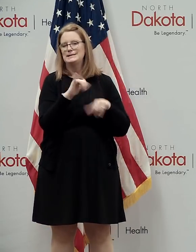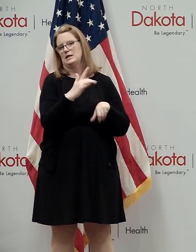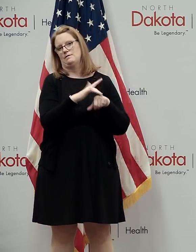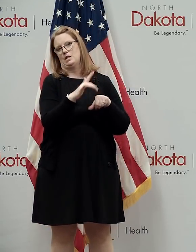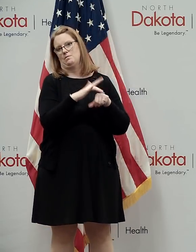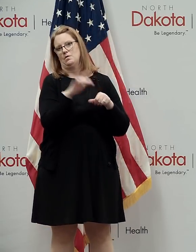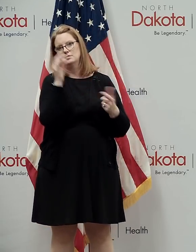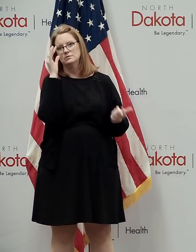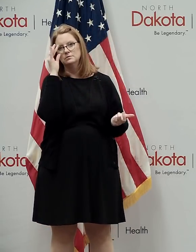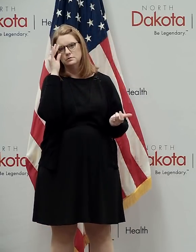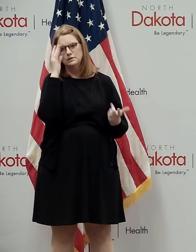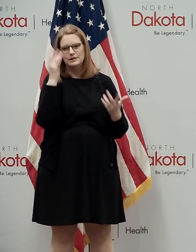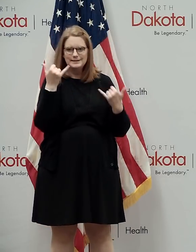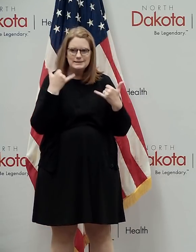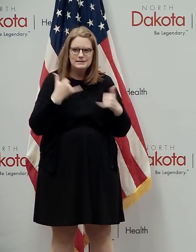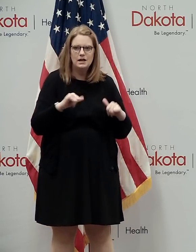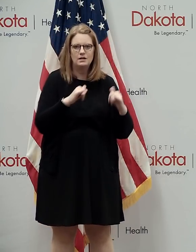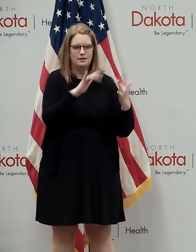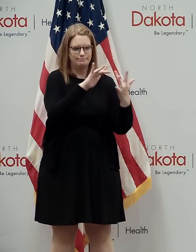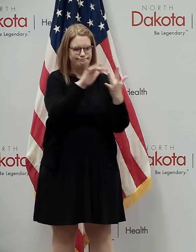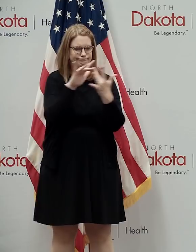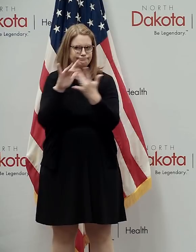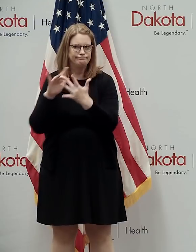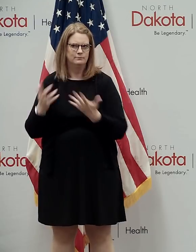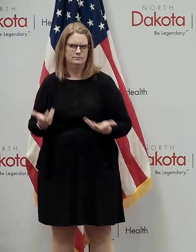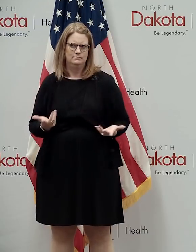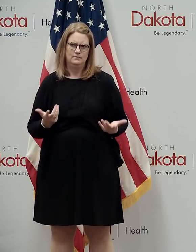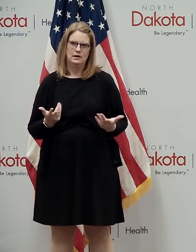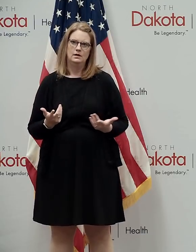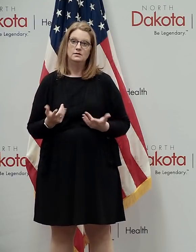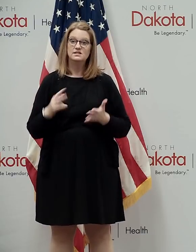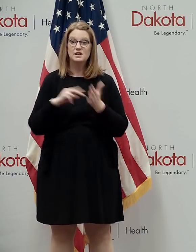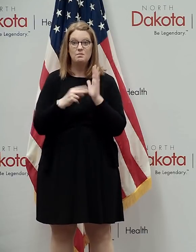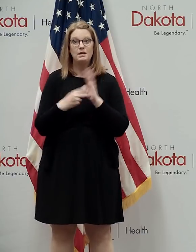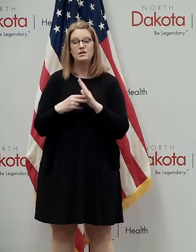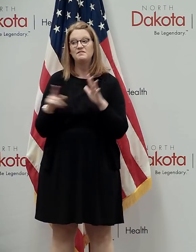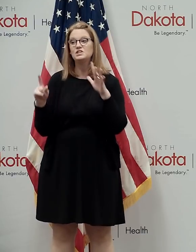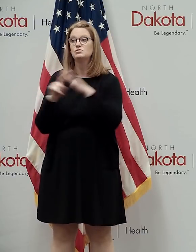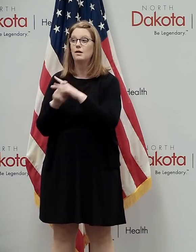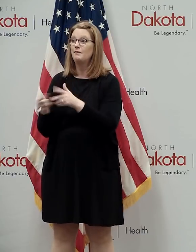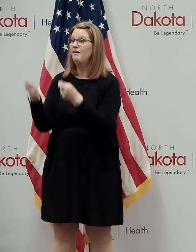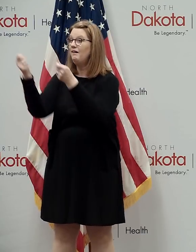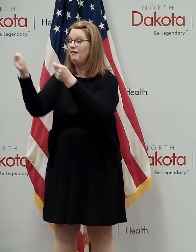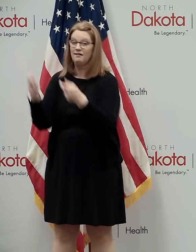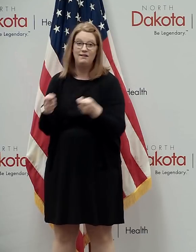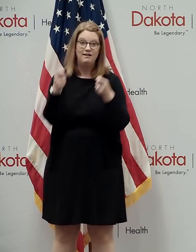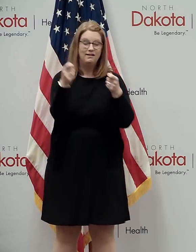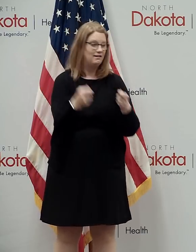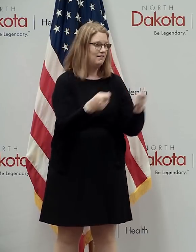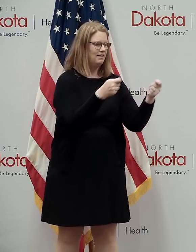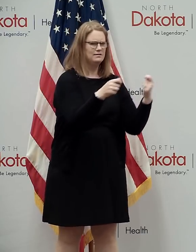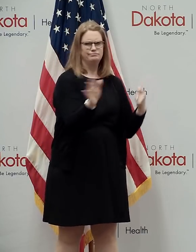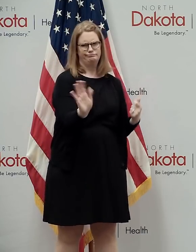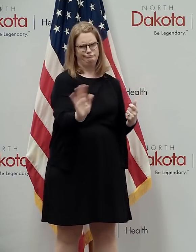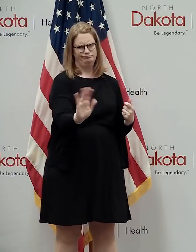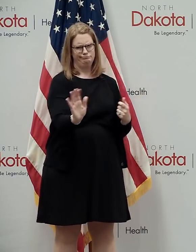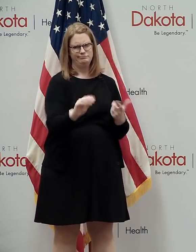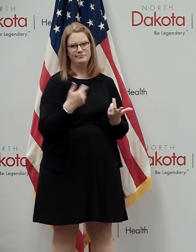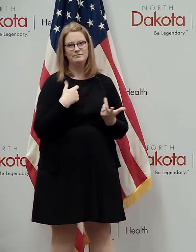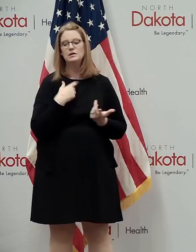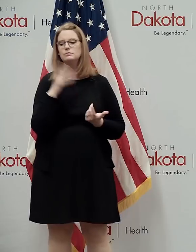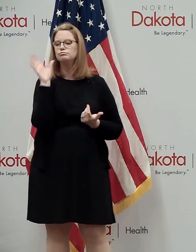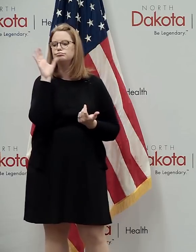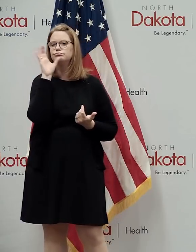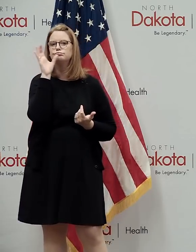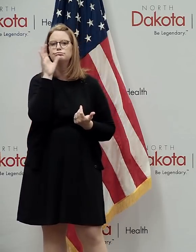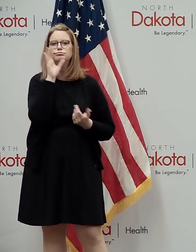can continue to make these contacts. You don't have to pound the pavement with your resume. You can comply with these requirements and do it from